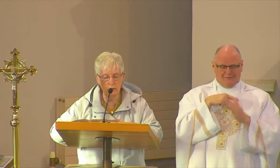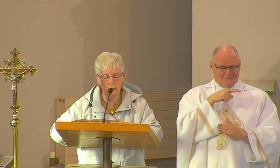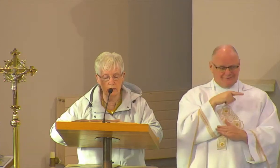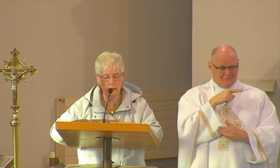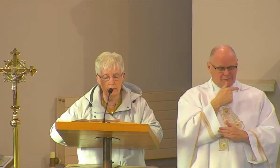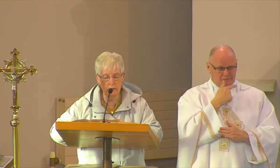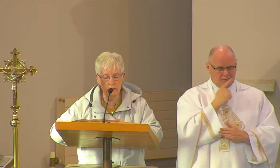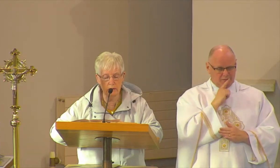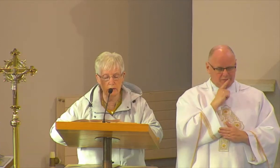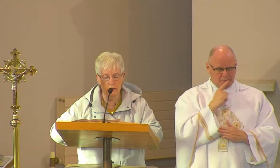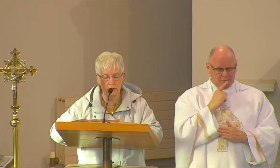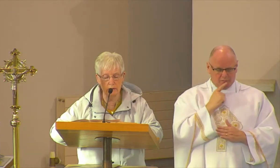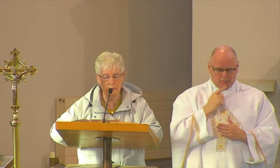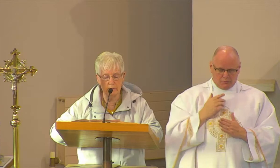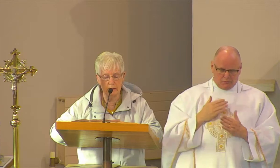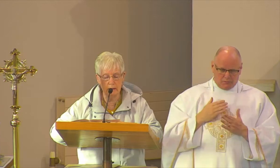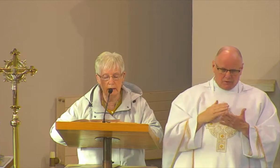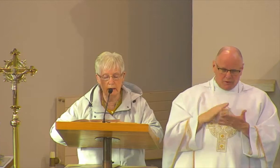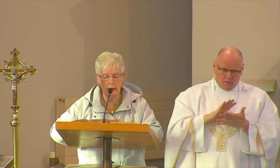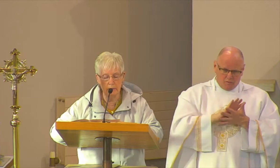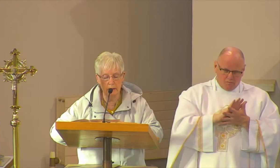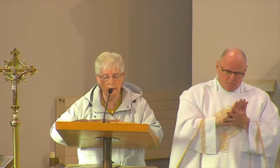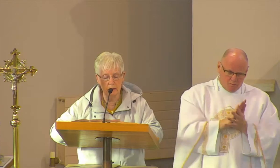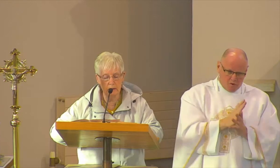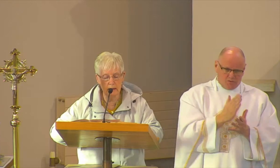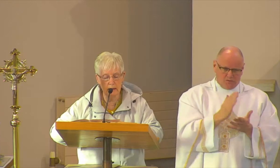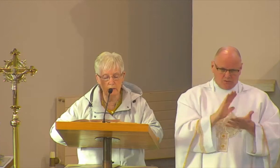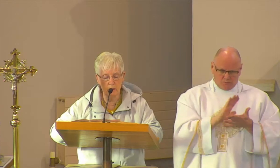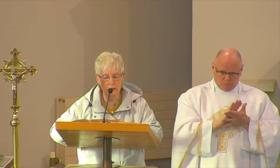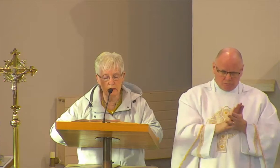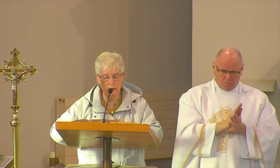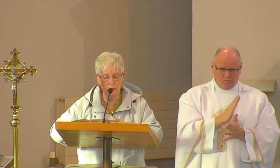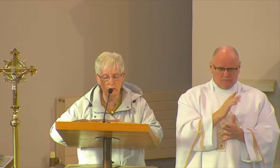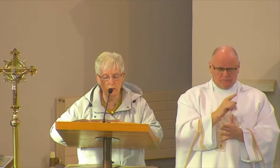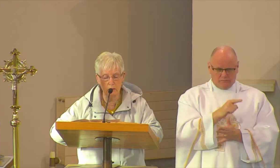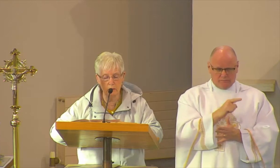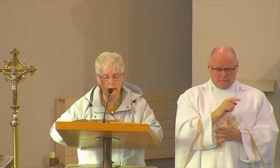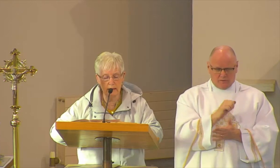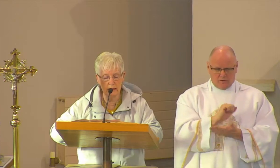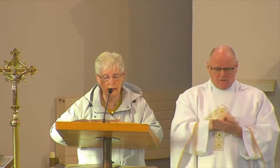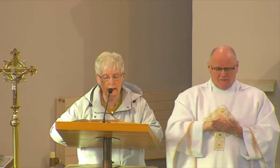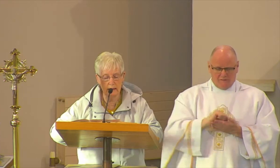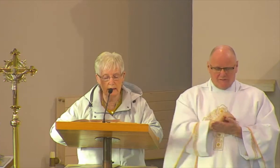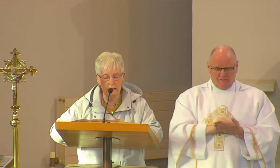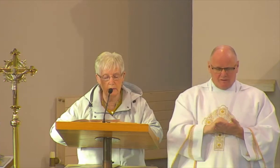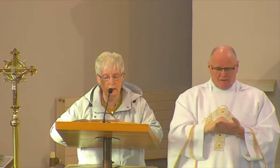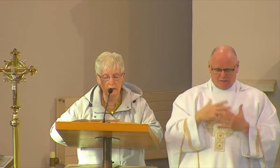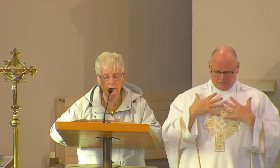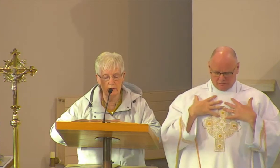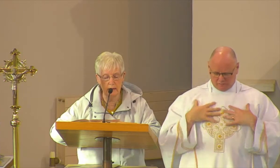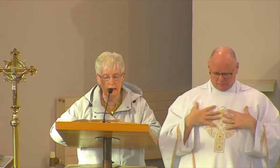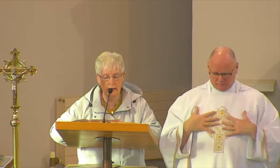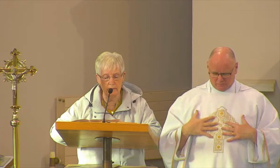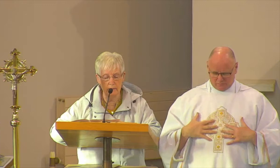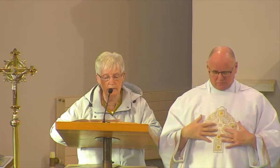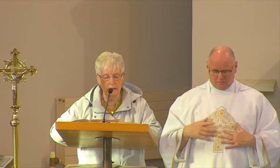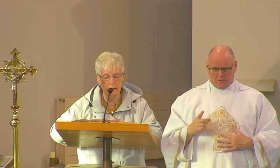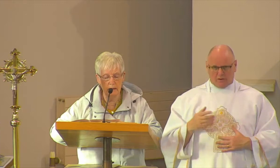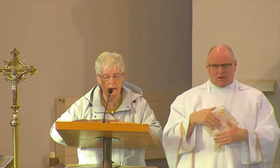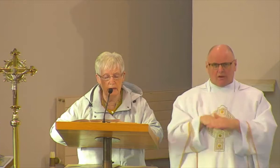great persecution, and because they have washed their robes white again in the blood of the Lamb, they